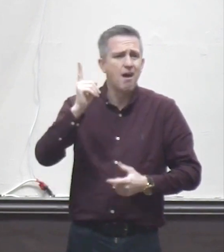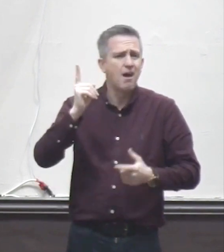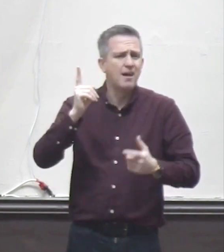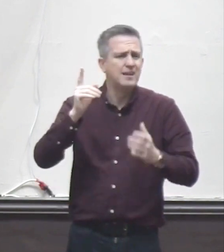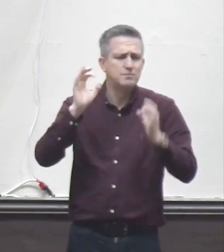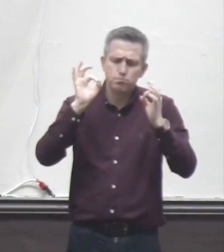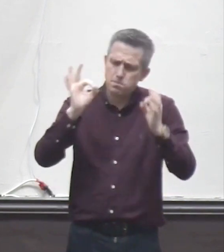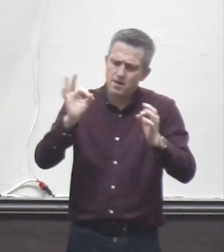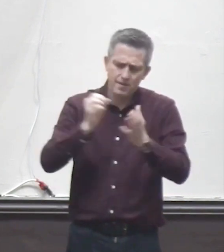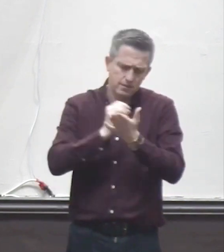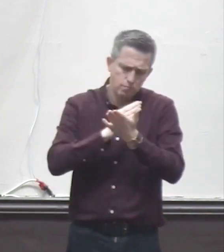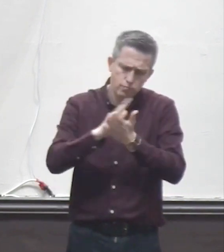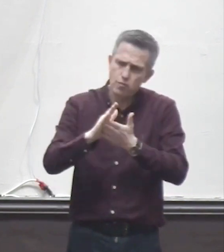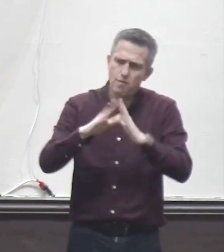pure.